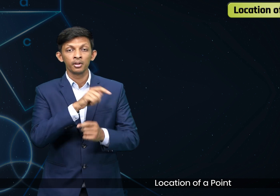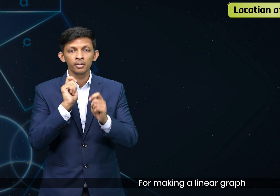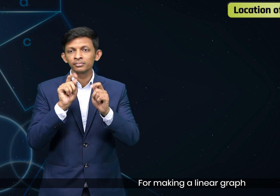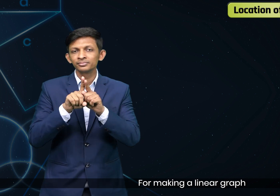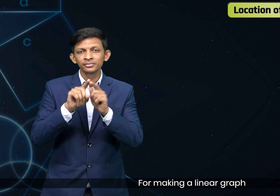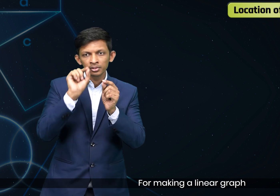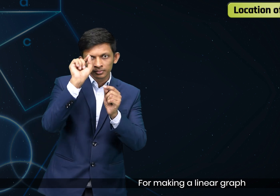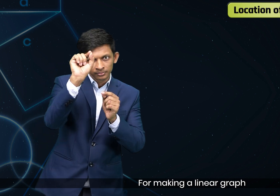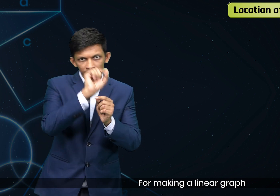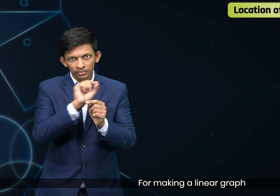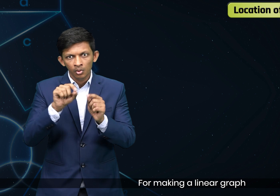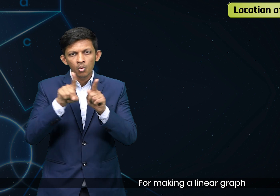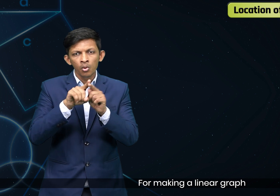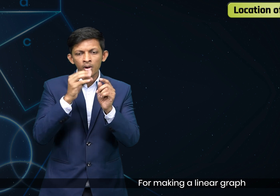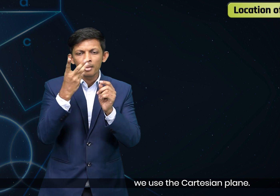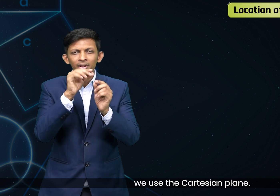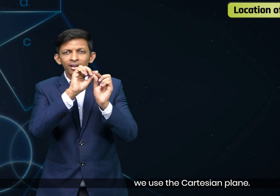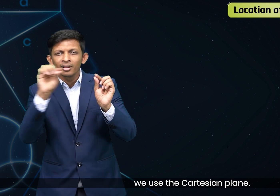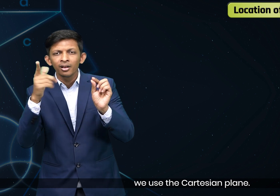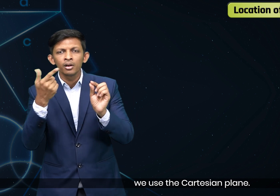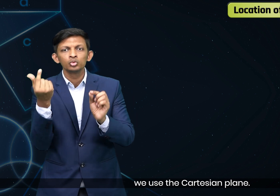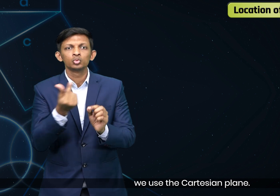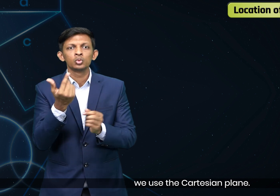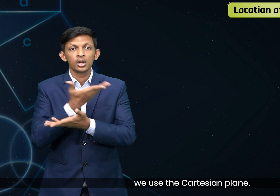For making a linear graph, we use the Cartesian plane.